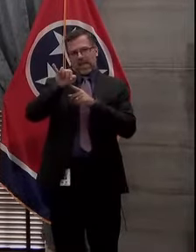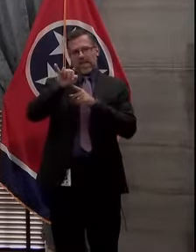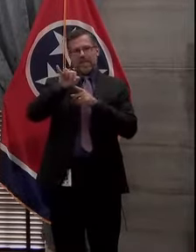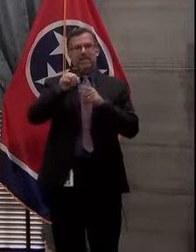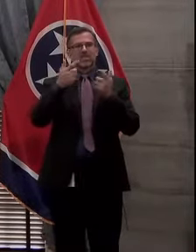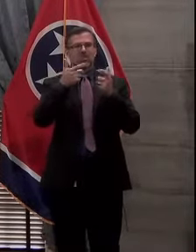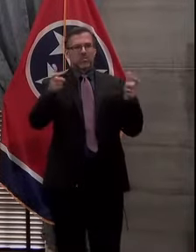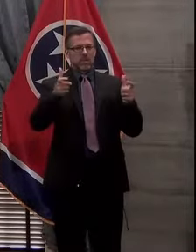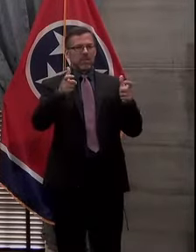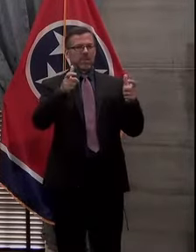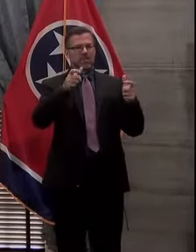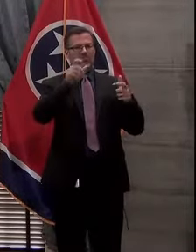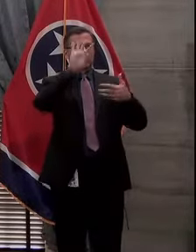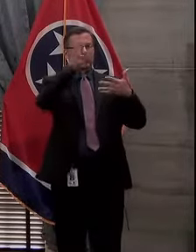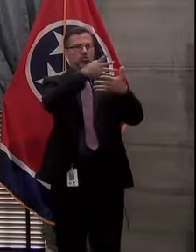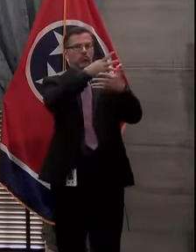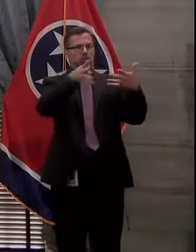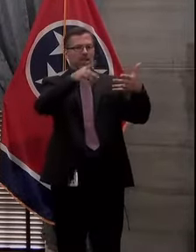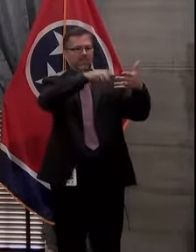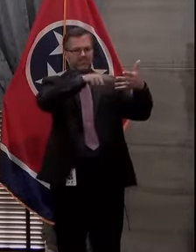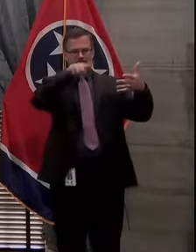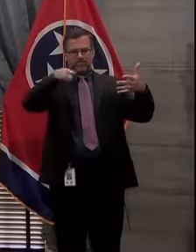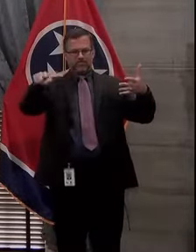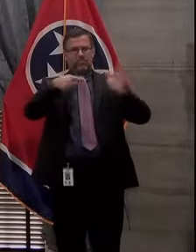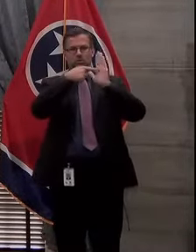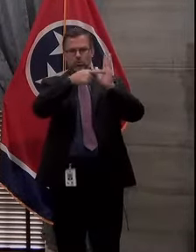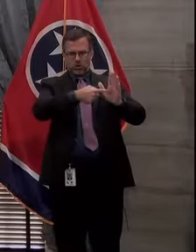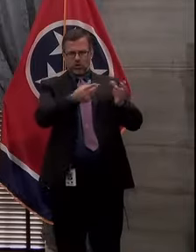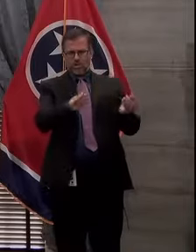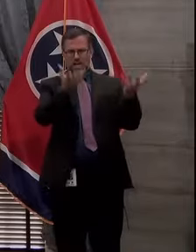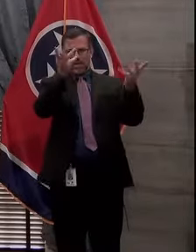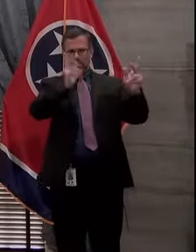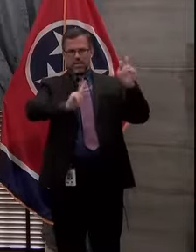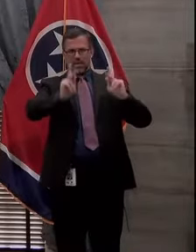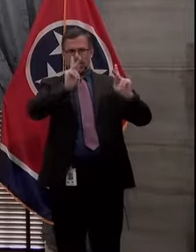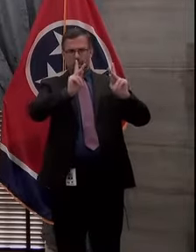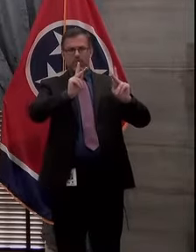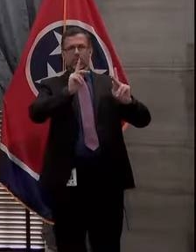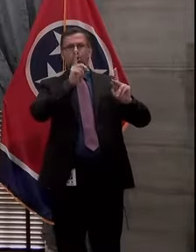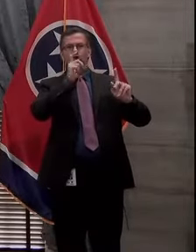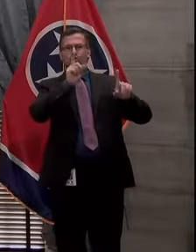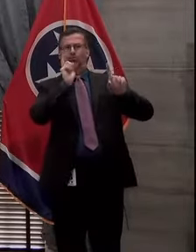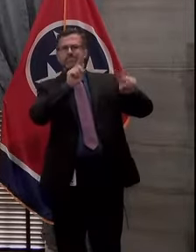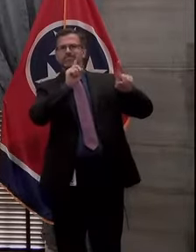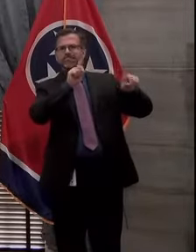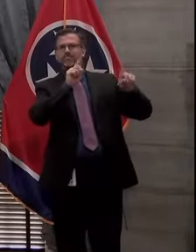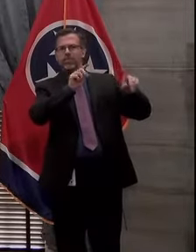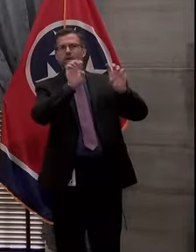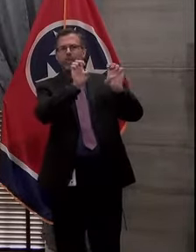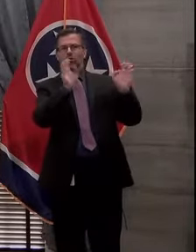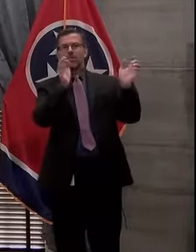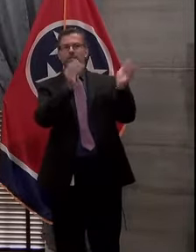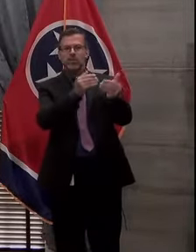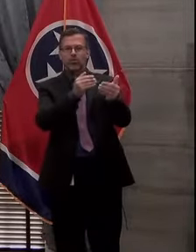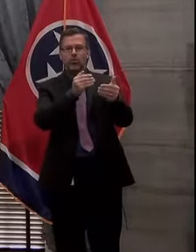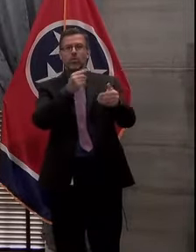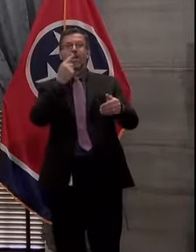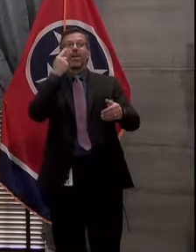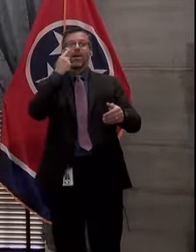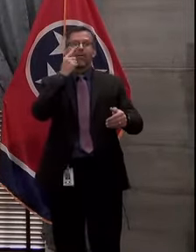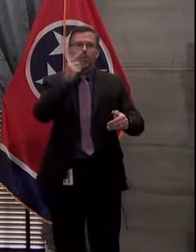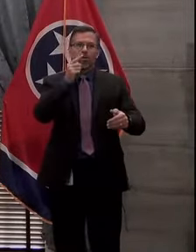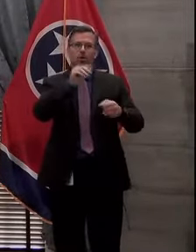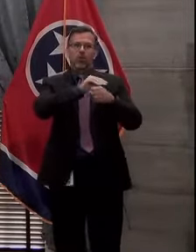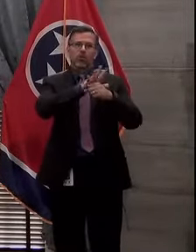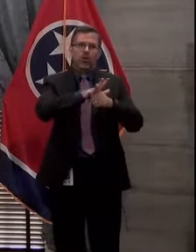word, but it really monitors the number of people that are being seen in emergency departments for COVID-like symptoms.